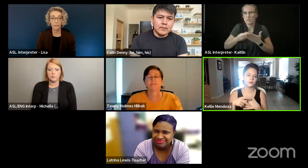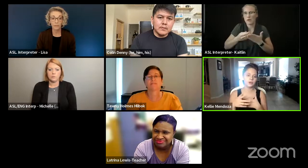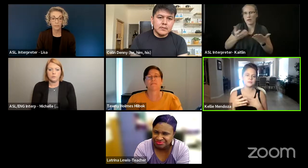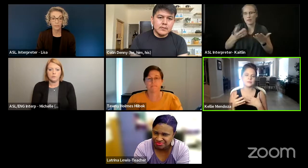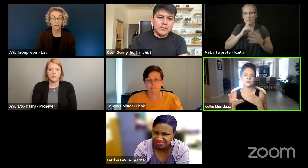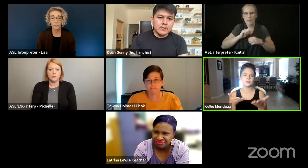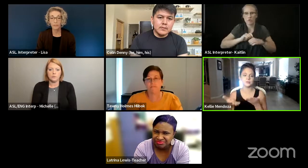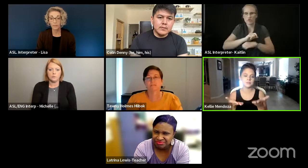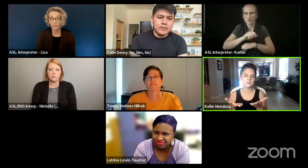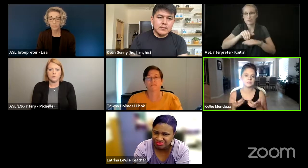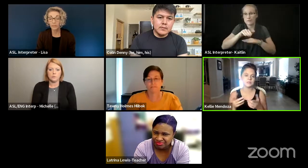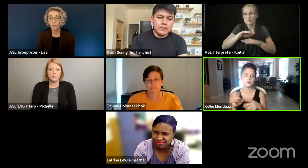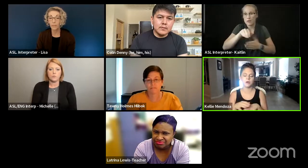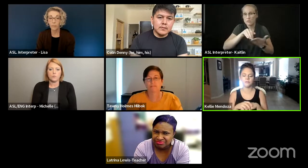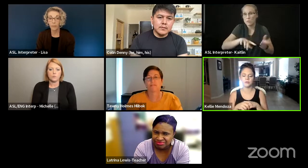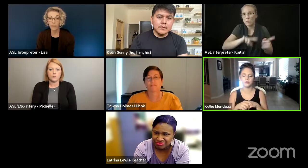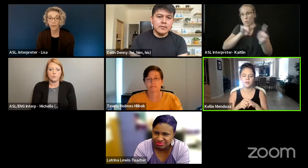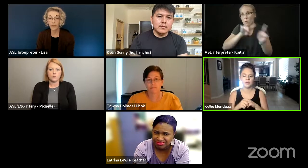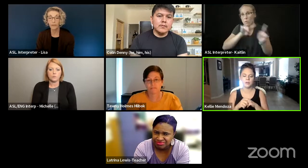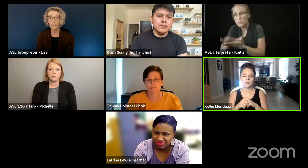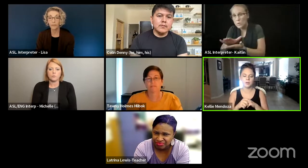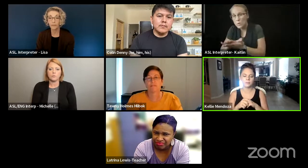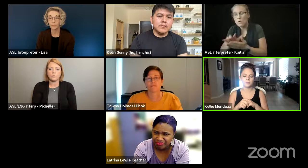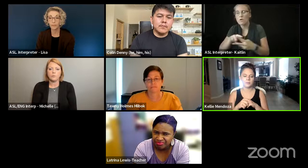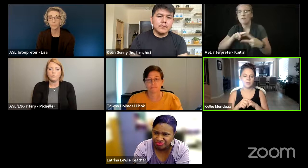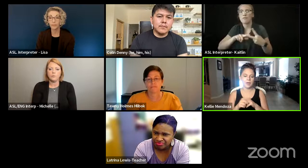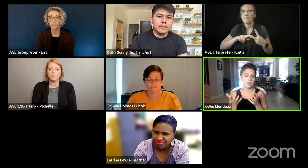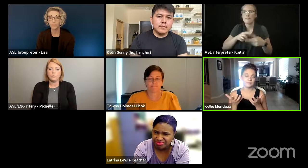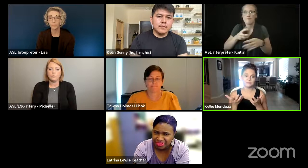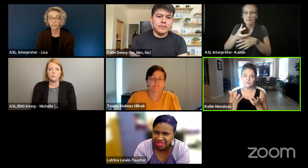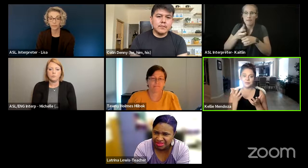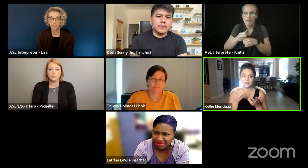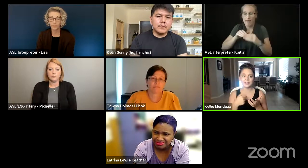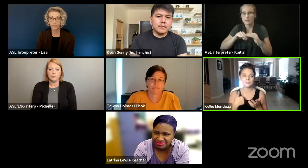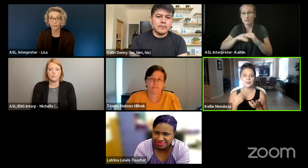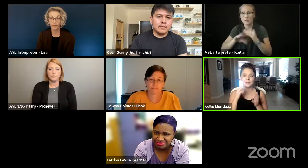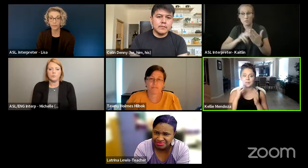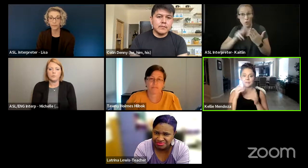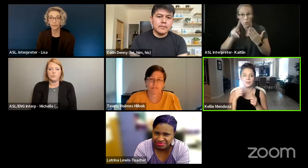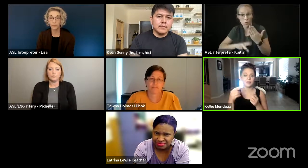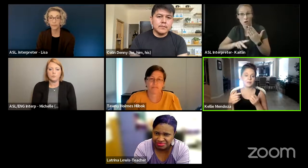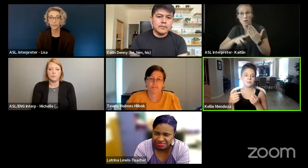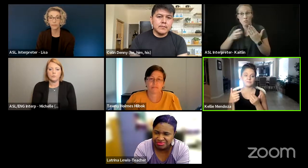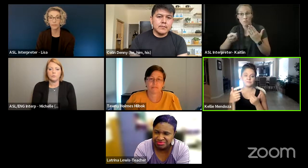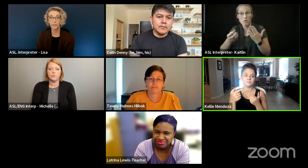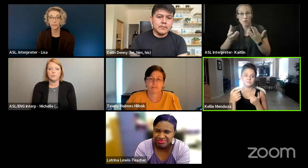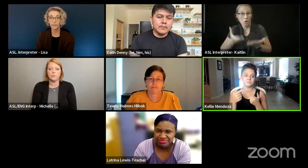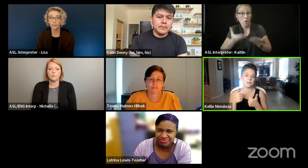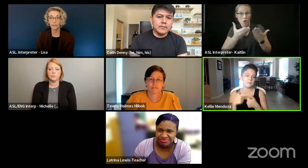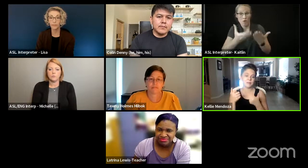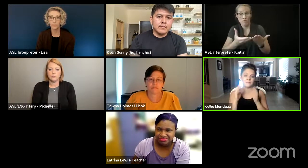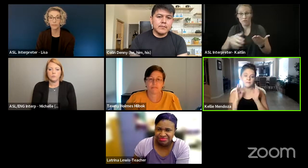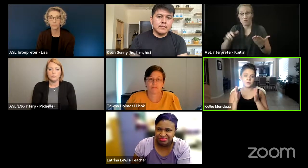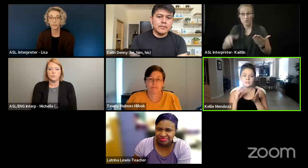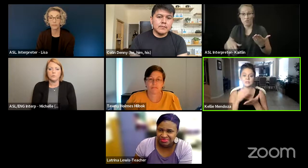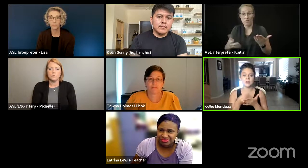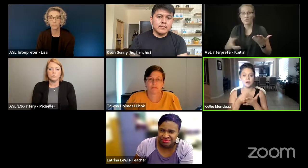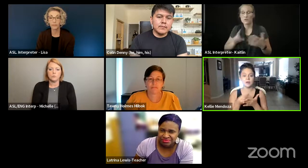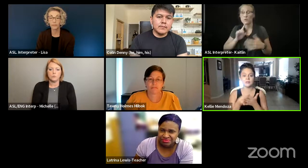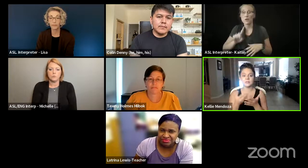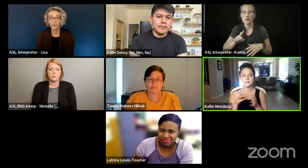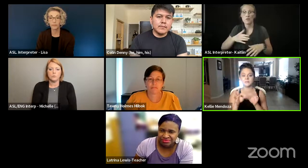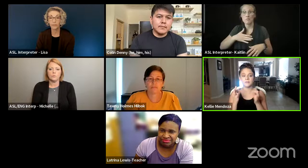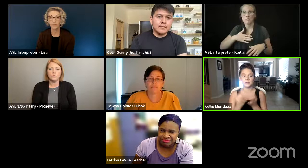the programs and the services that are offered. I guess my main focus